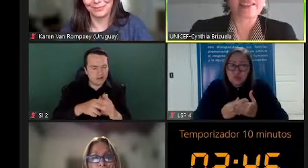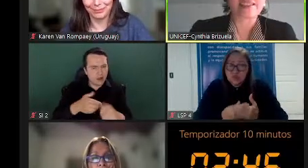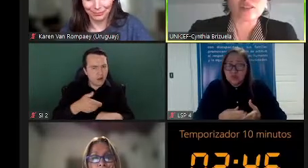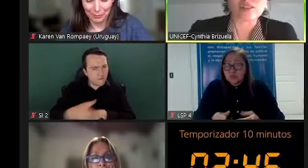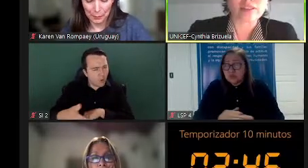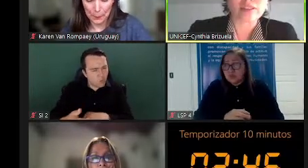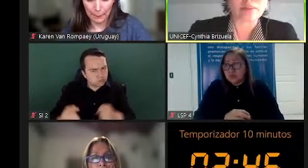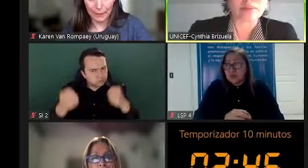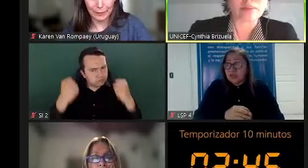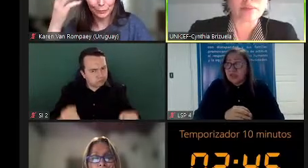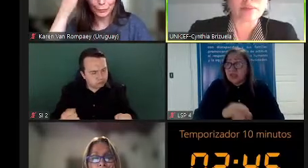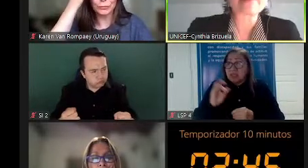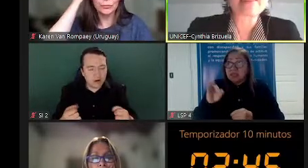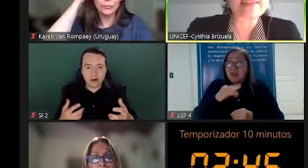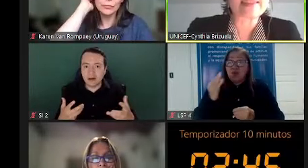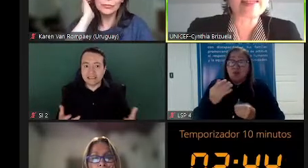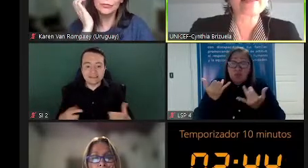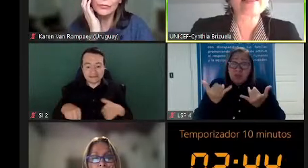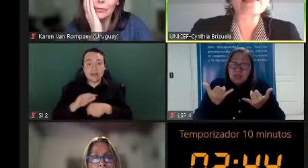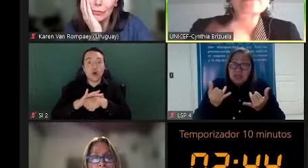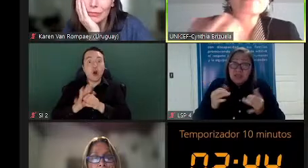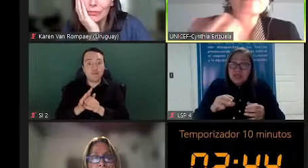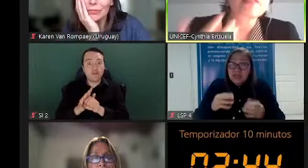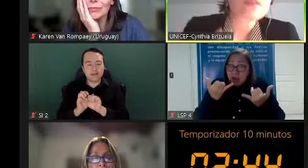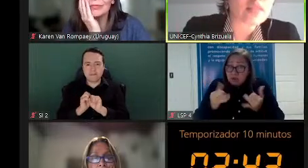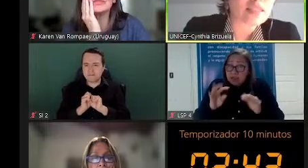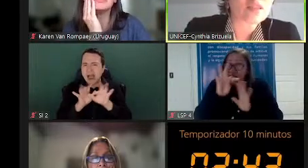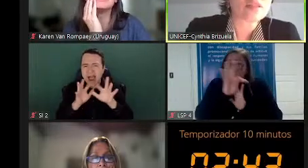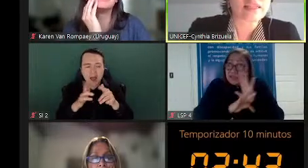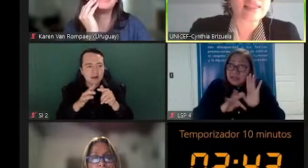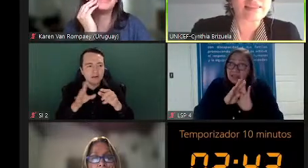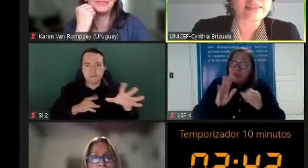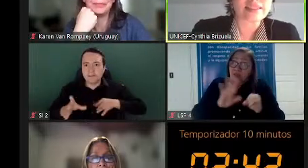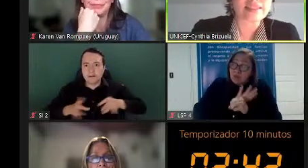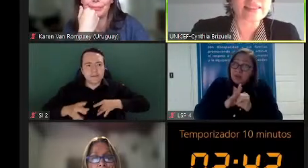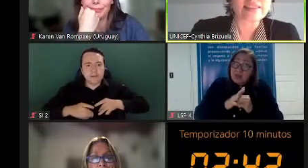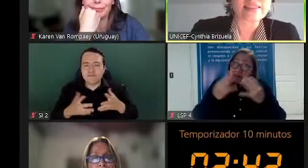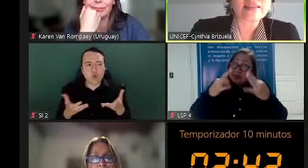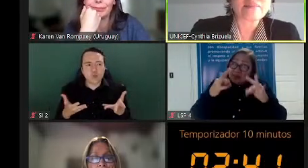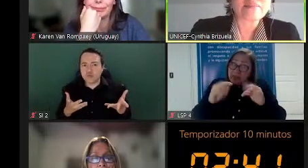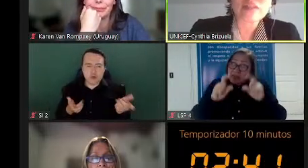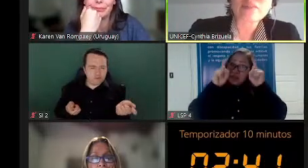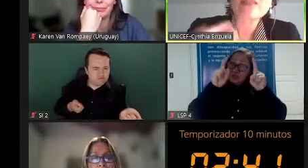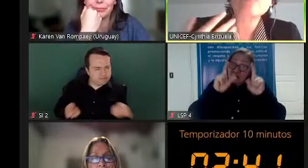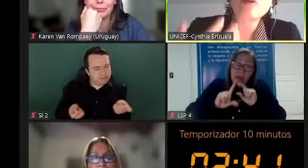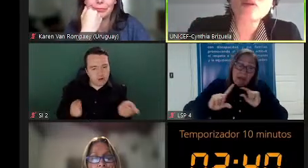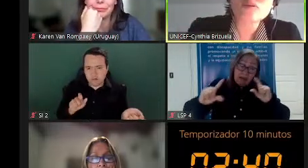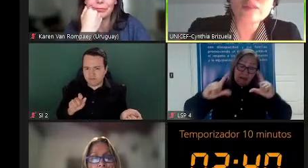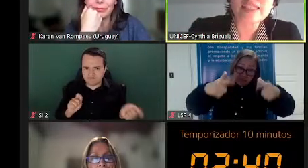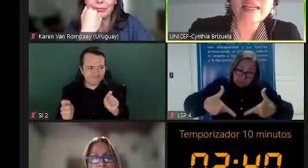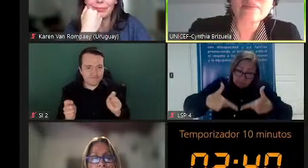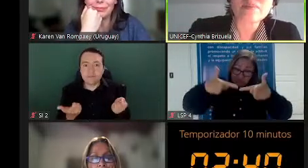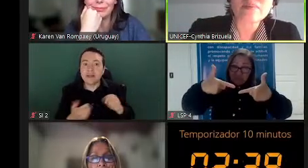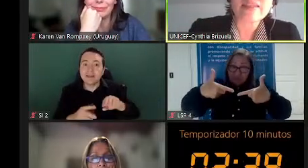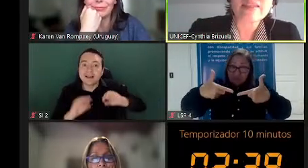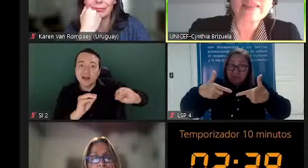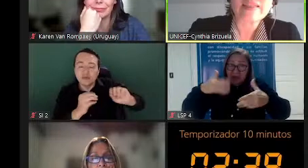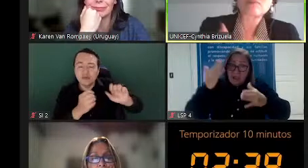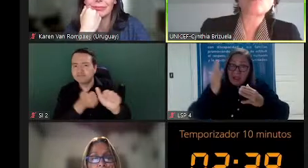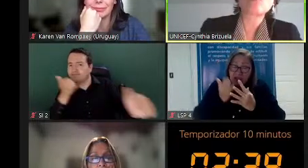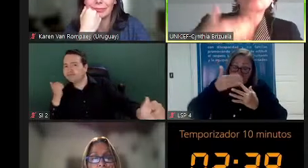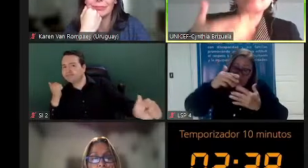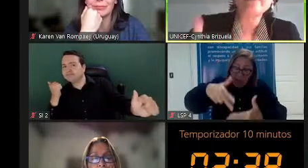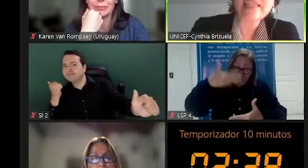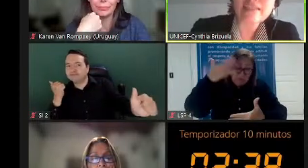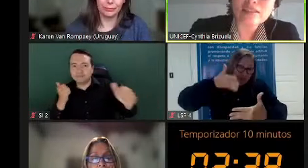huge channel like facing this pandemic situation and trying and getting long distance education but this is